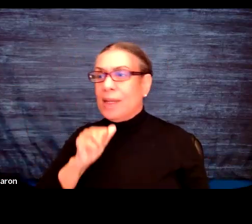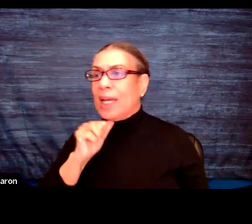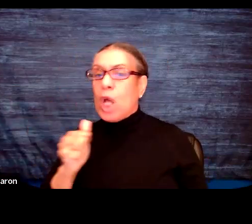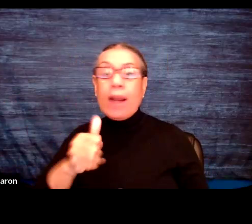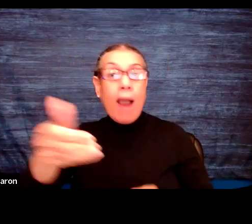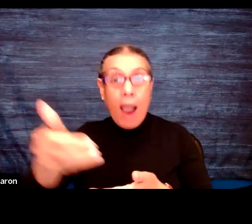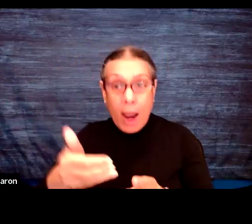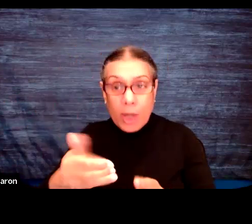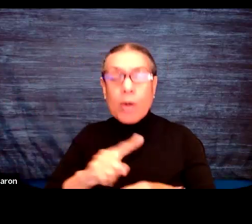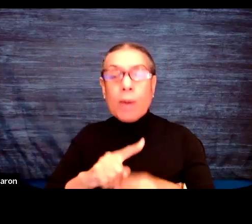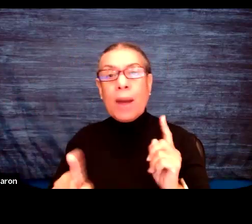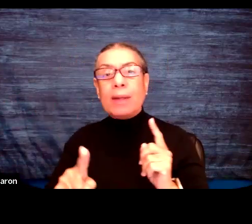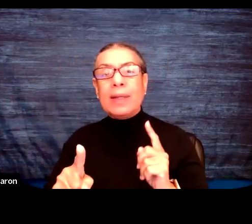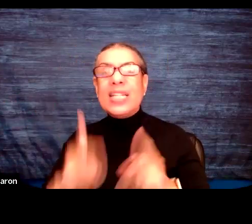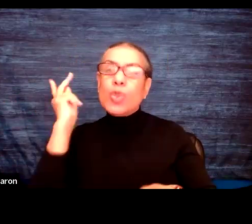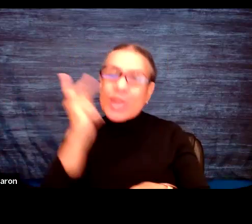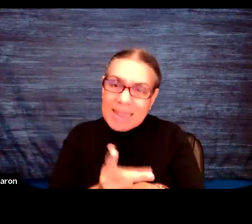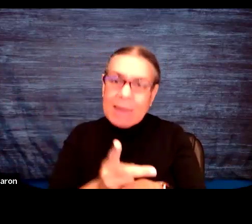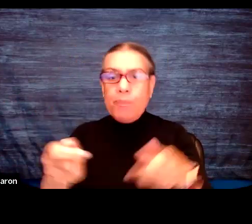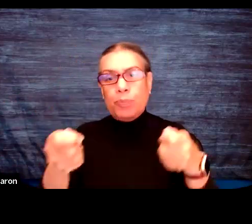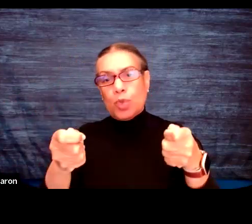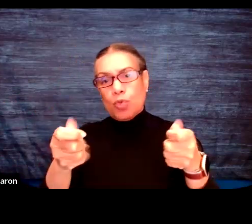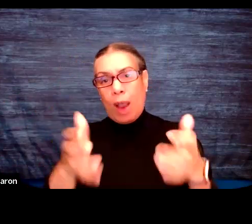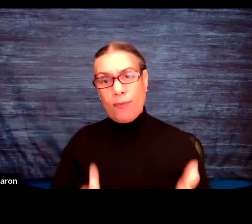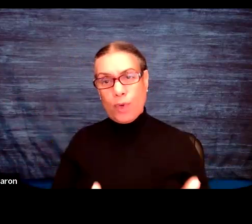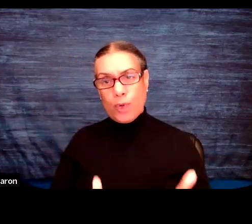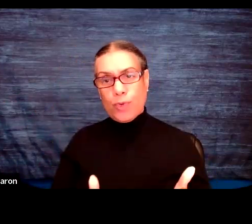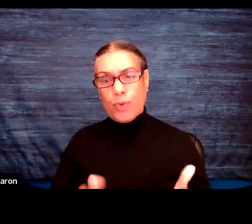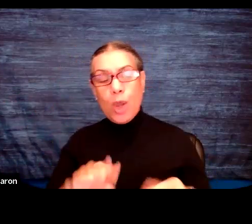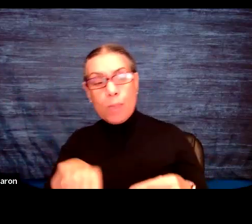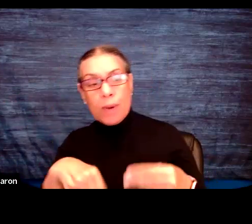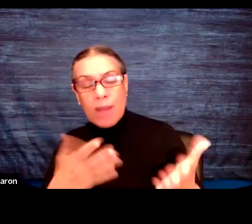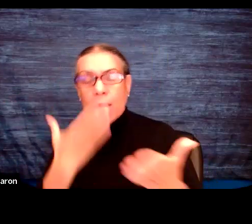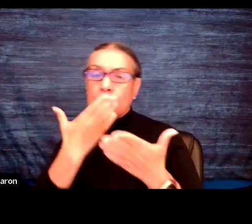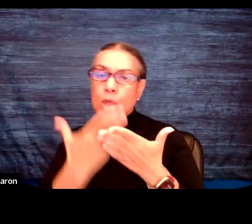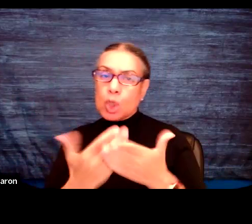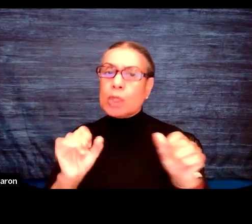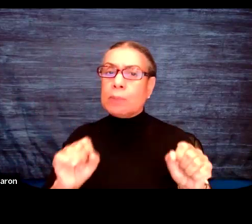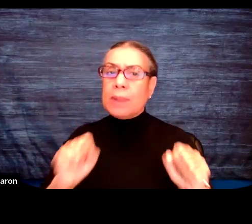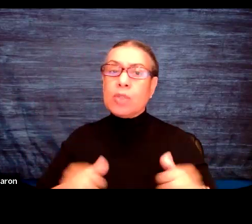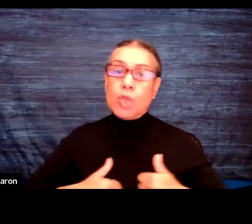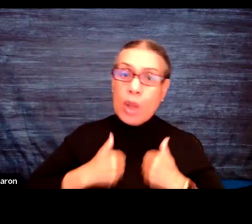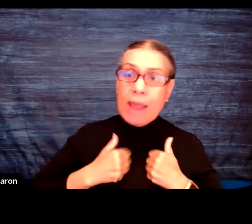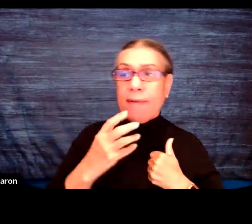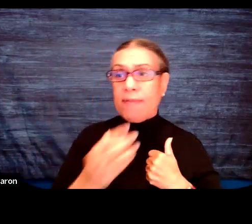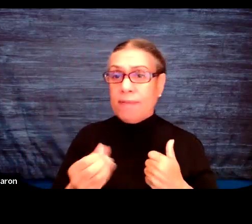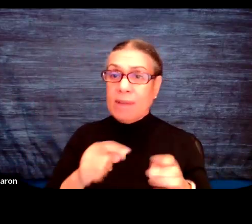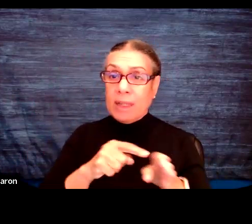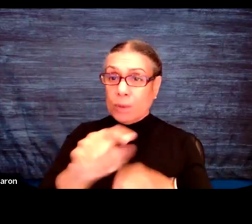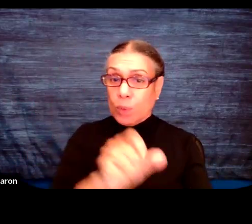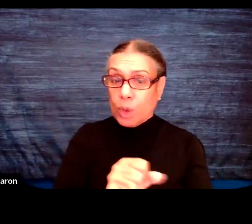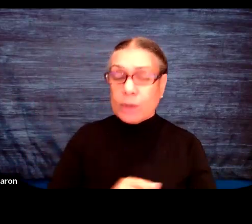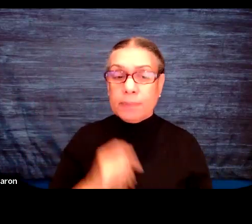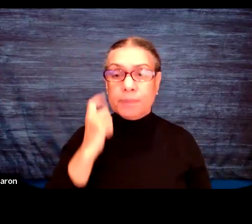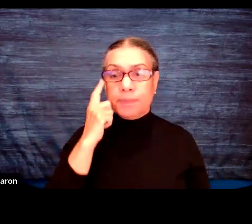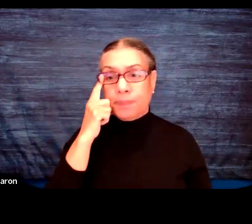hire drivers, but really be able to retain them and, provide them with a, a good living and a good career. So that,